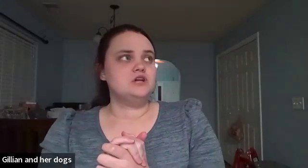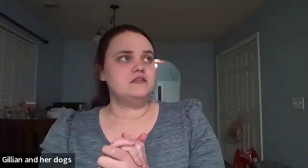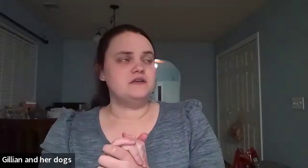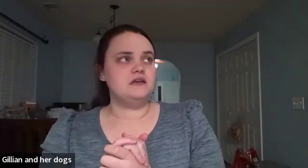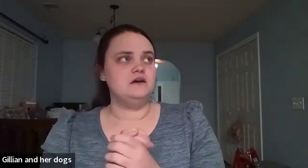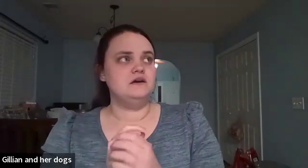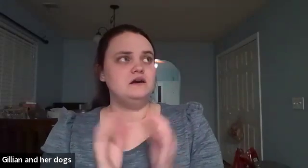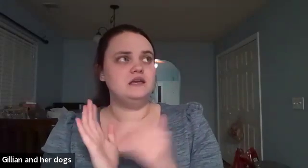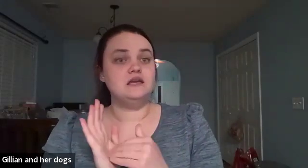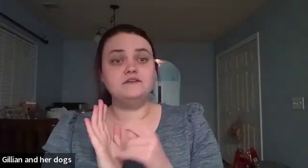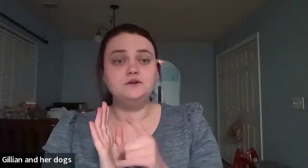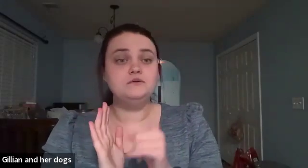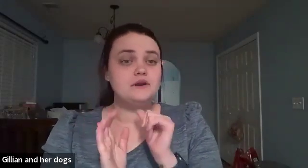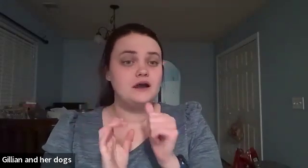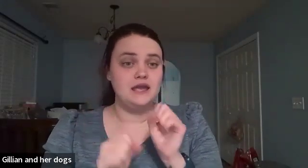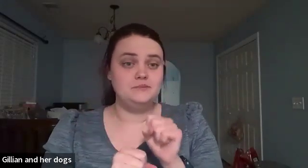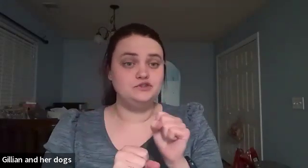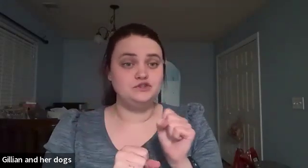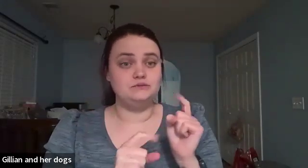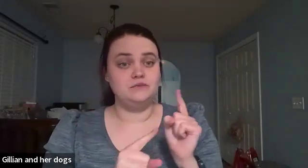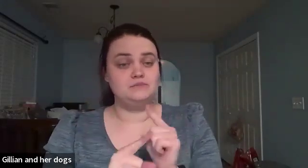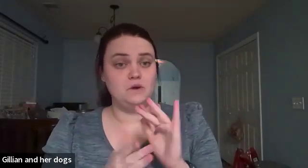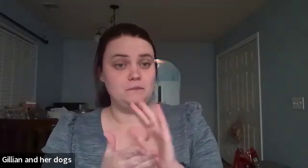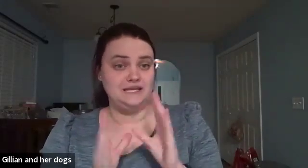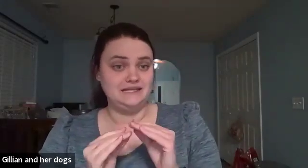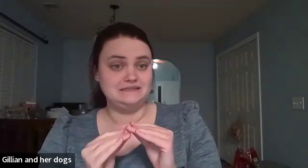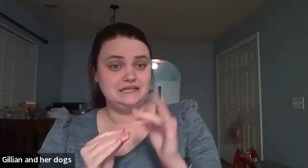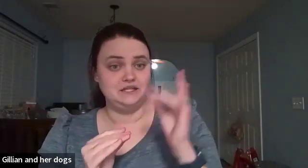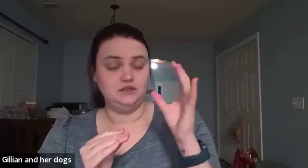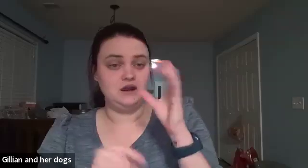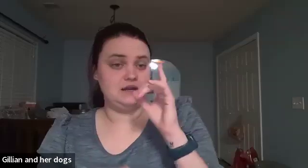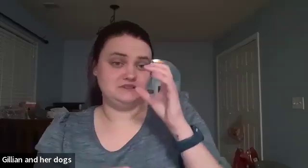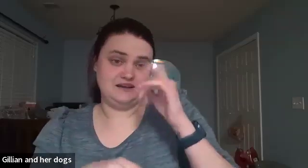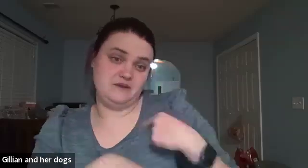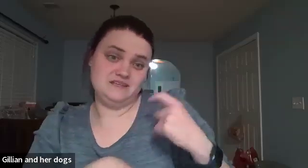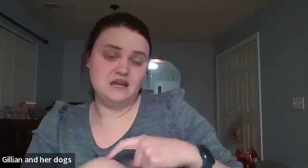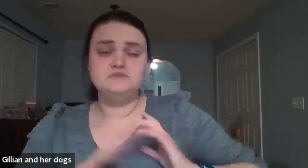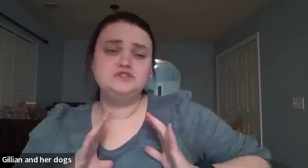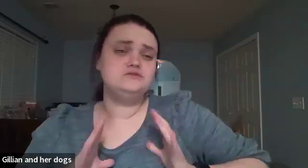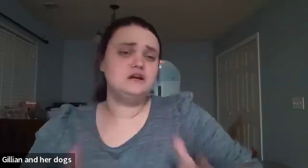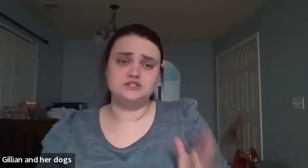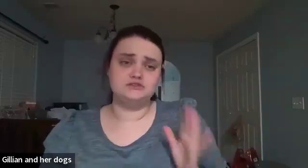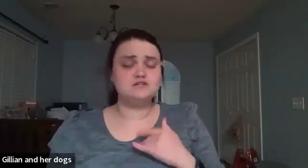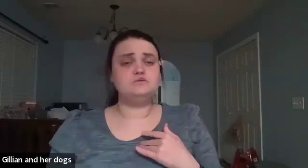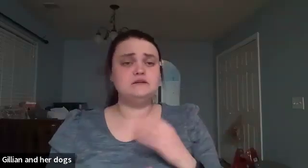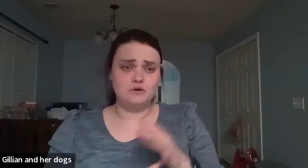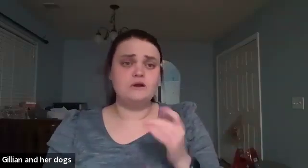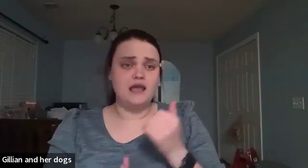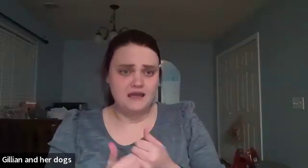Trying to think again, if you are not able to come to our meetings, like you're not able to come at this time, do not stress. We record